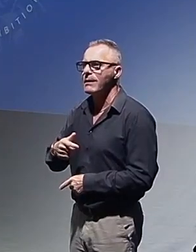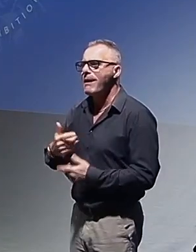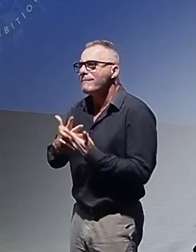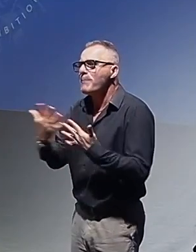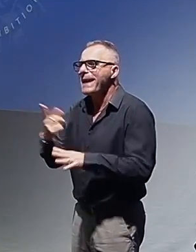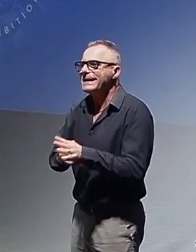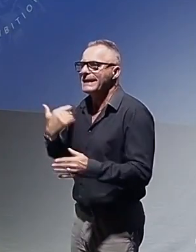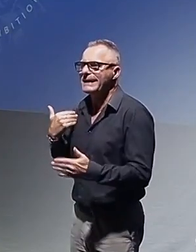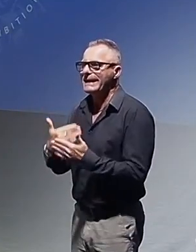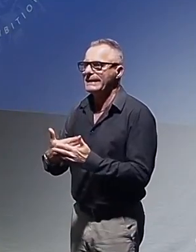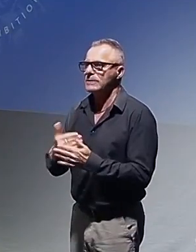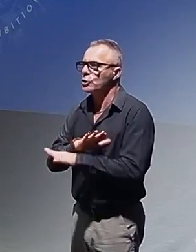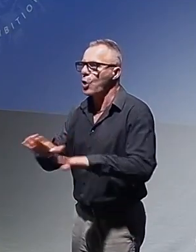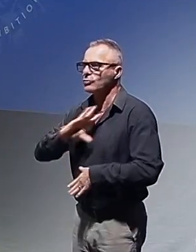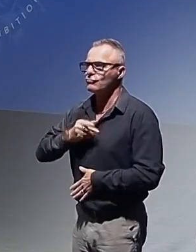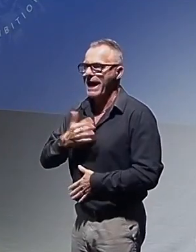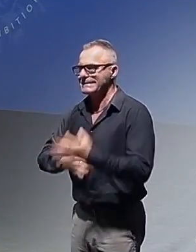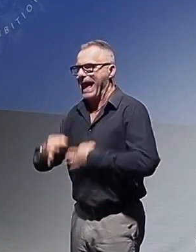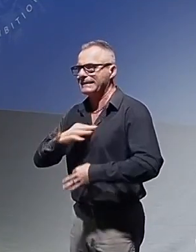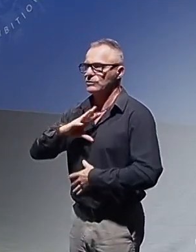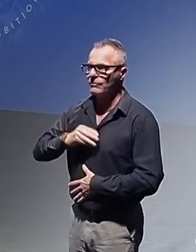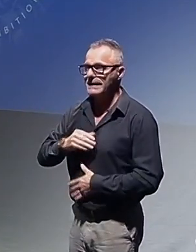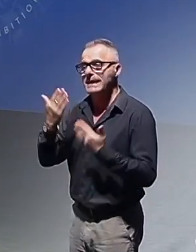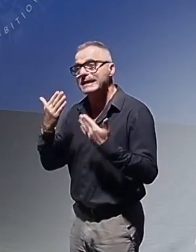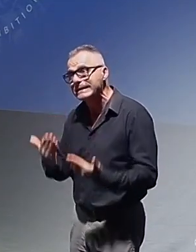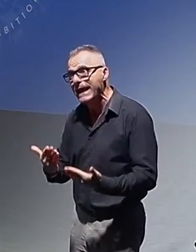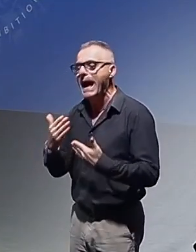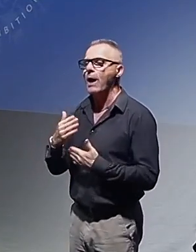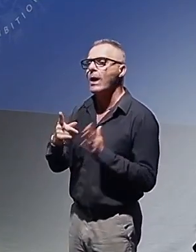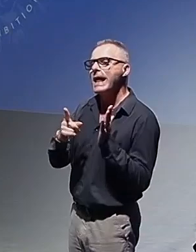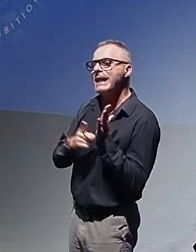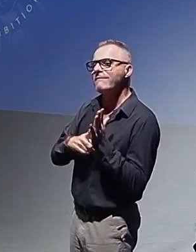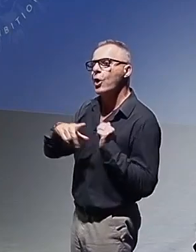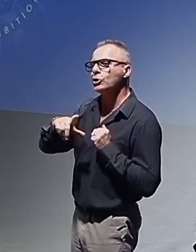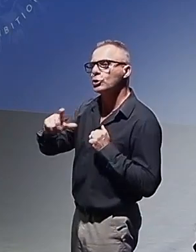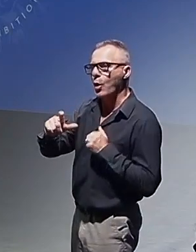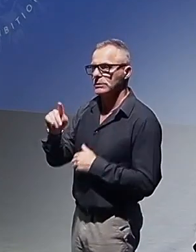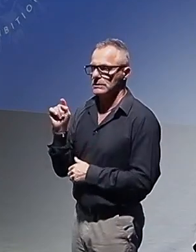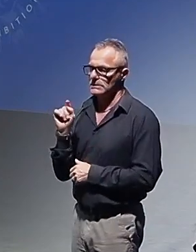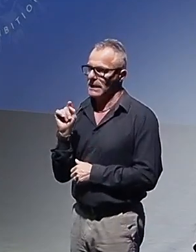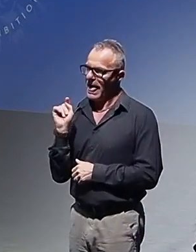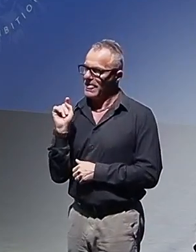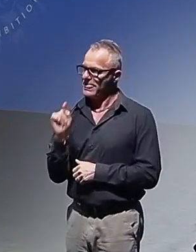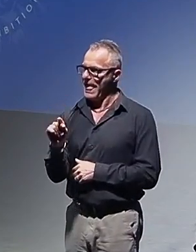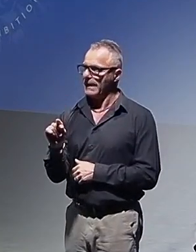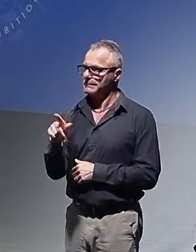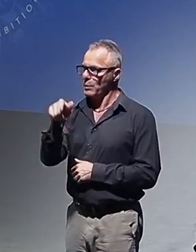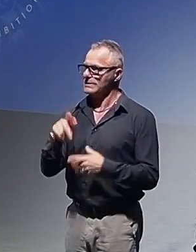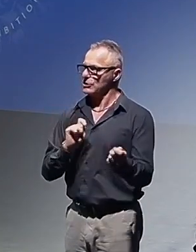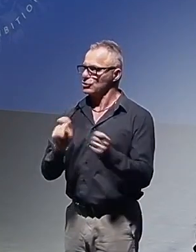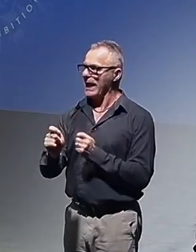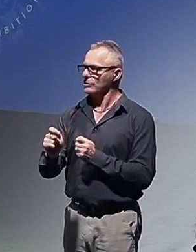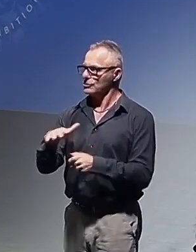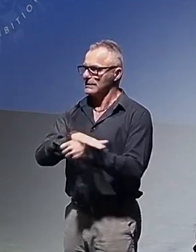by trans actors, and now, on the backs of Laverne Cox, who is a possibility model who's changed the game, of